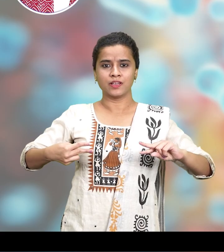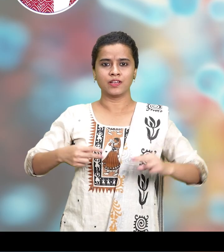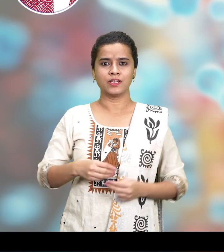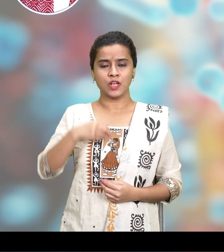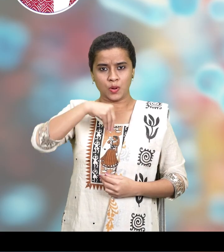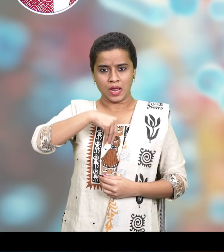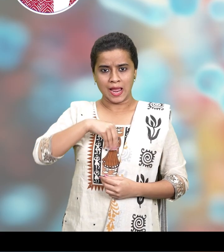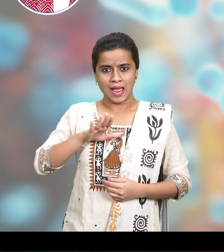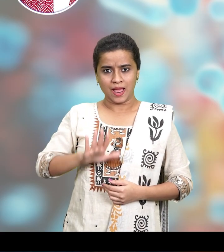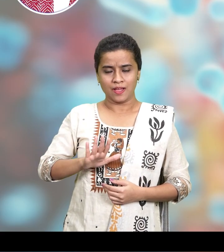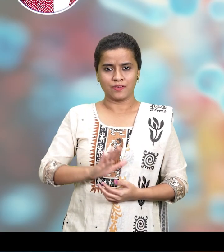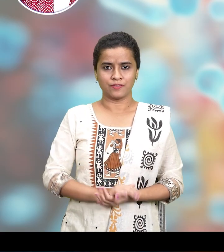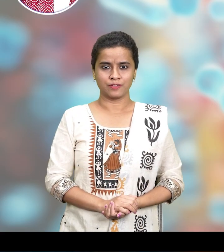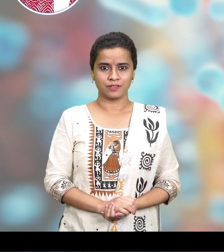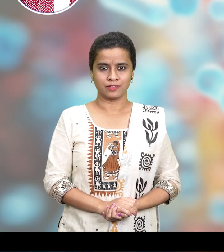abnormalities.